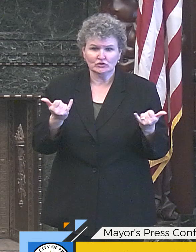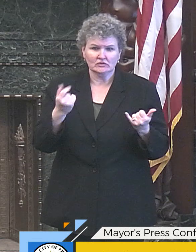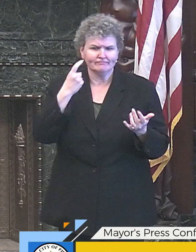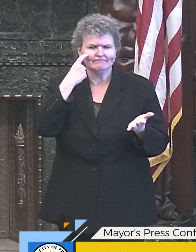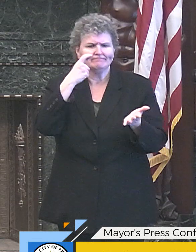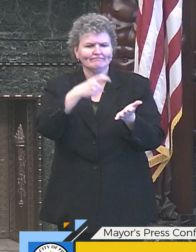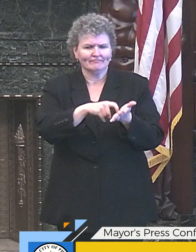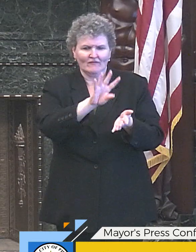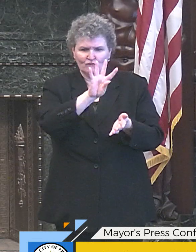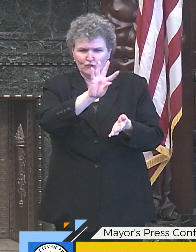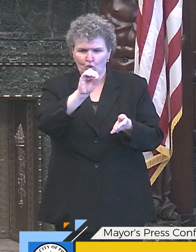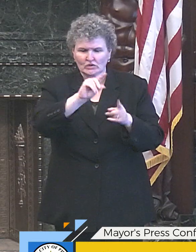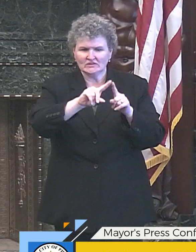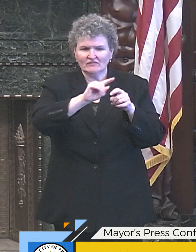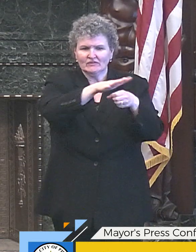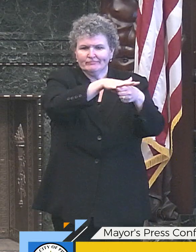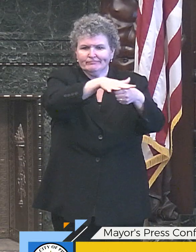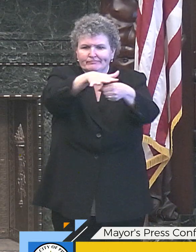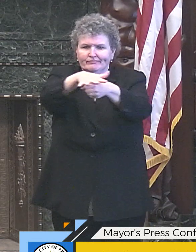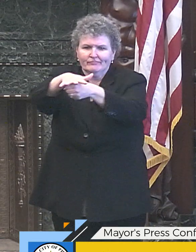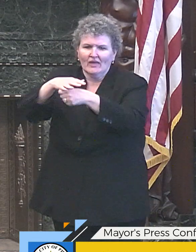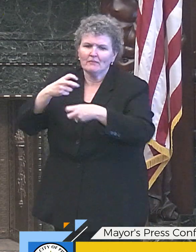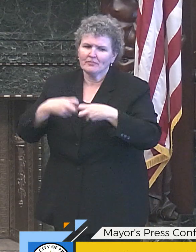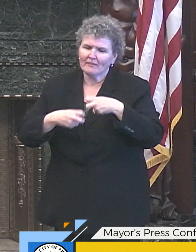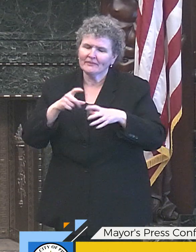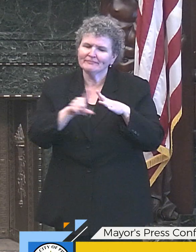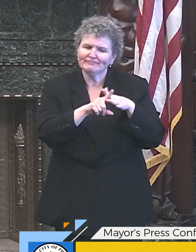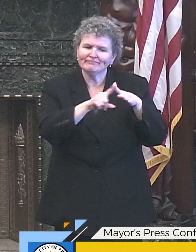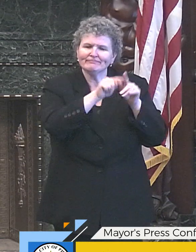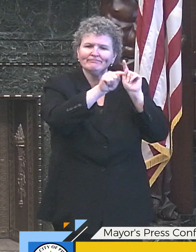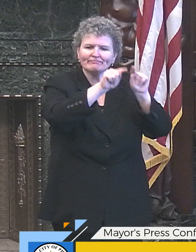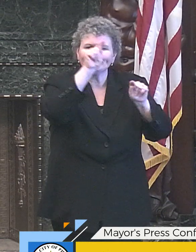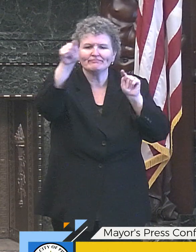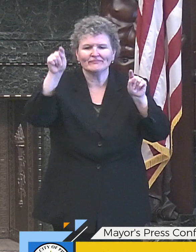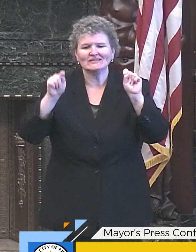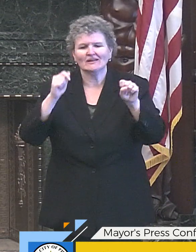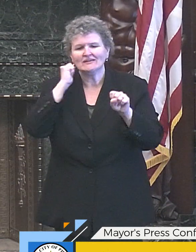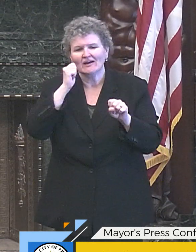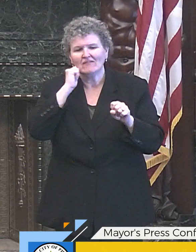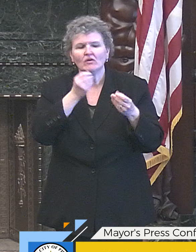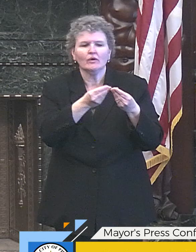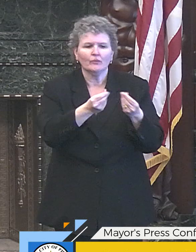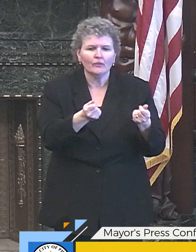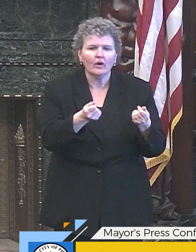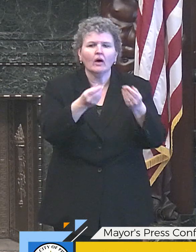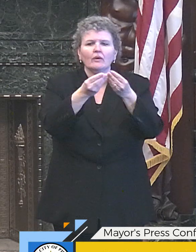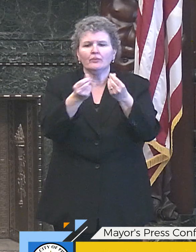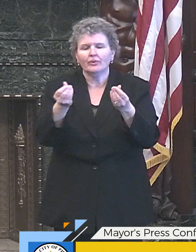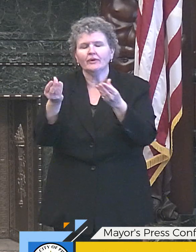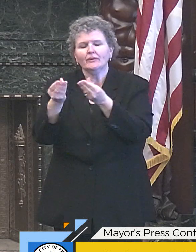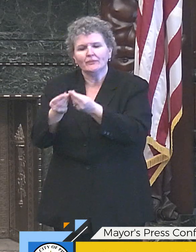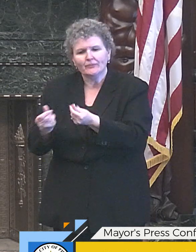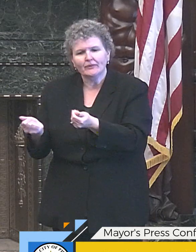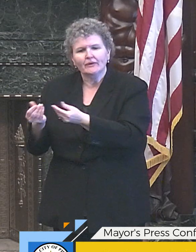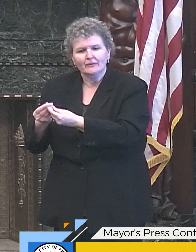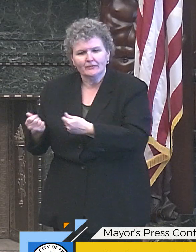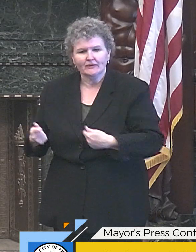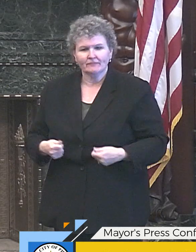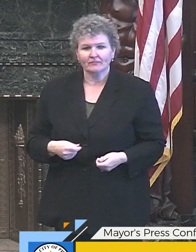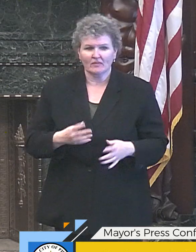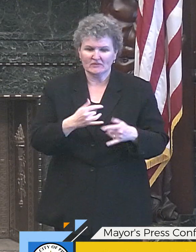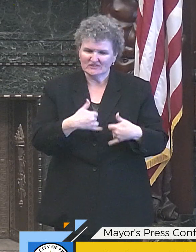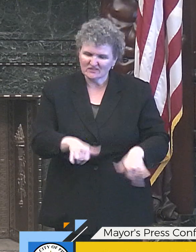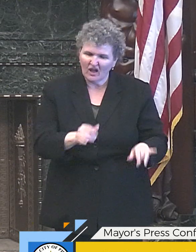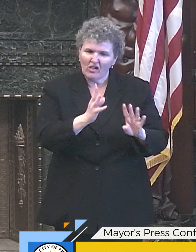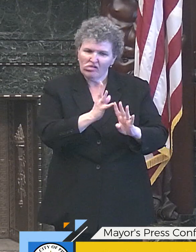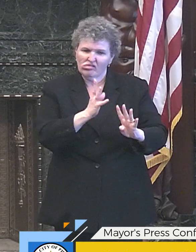hiccups, and we're going to be able to smooth that process out over time. But I think those long lines, the fact that we've run out of